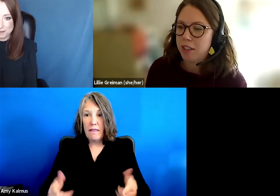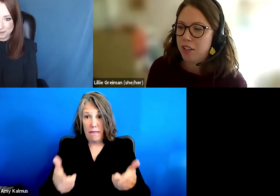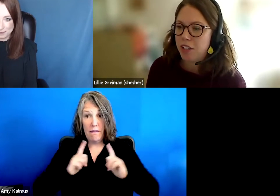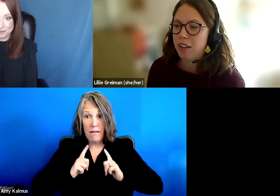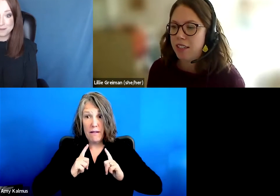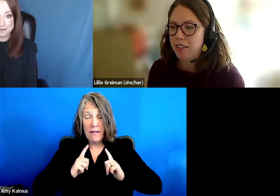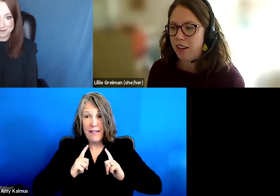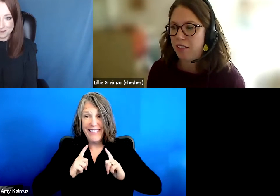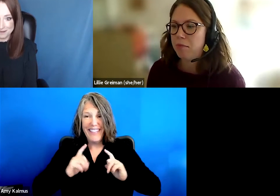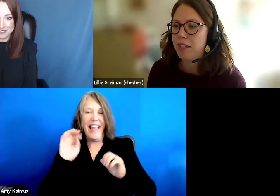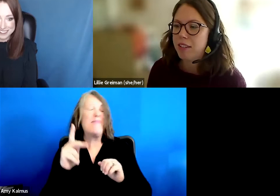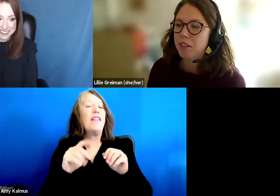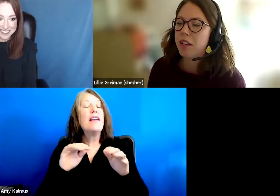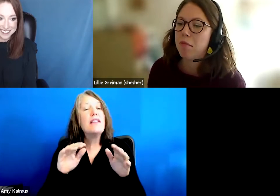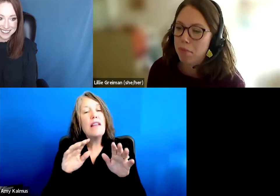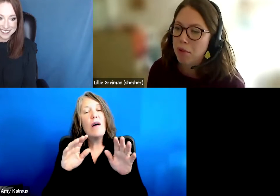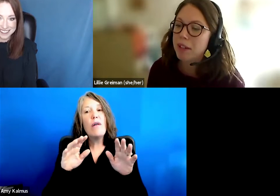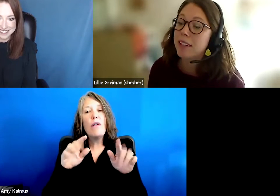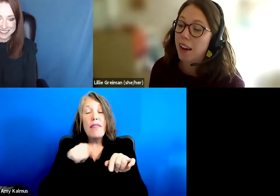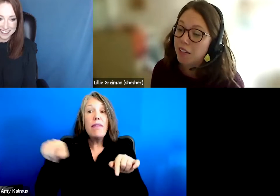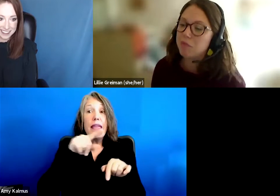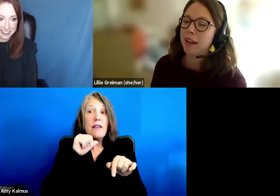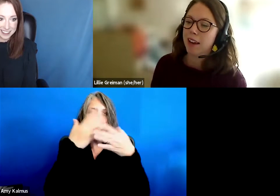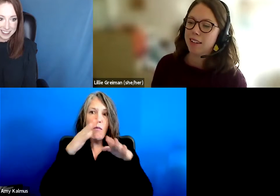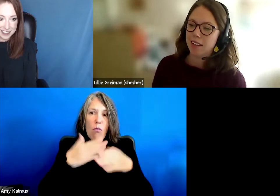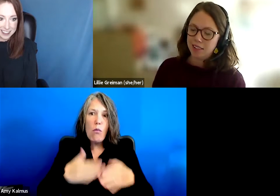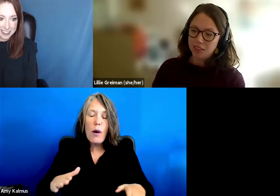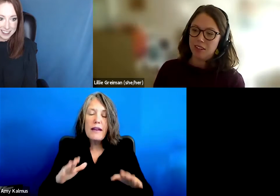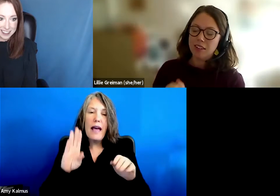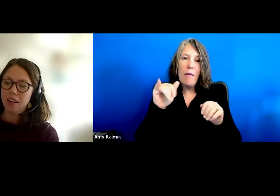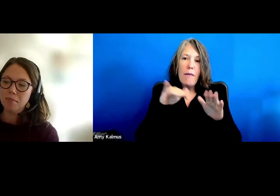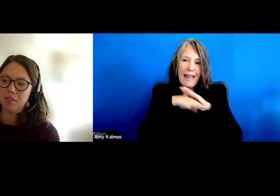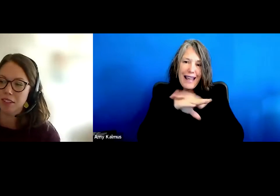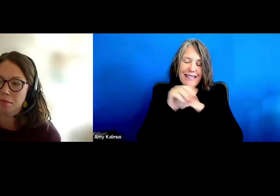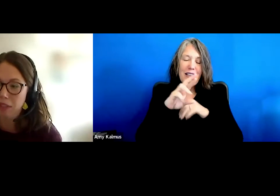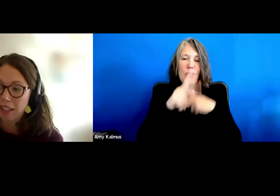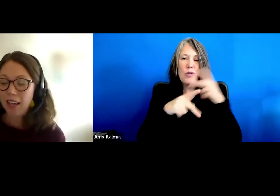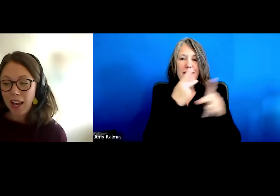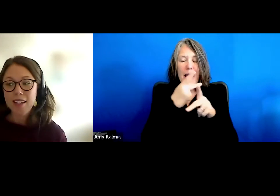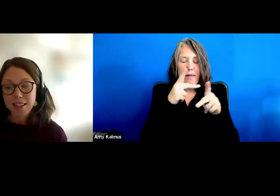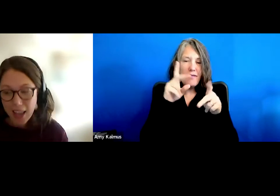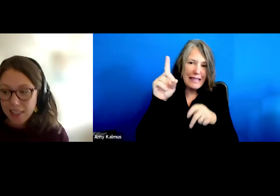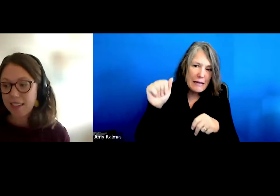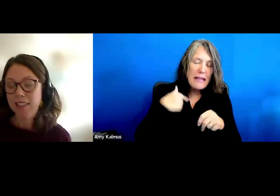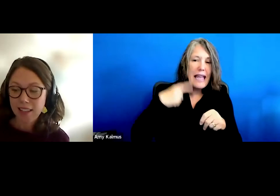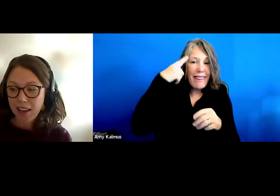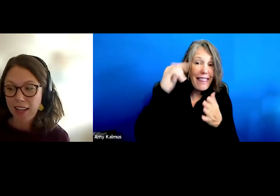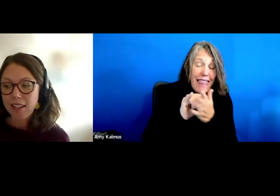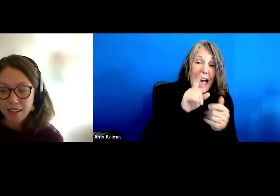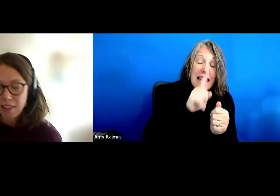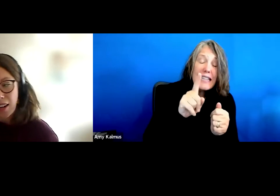with disabilities and generic needs are counted, but these don't get broken down by access or type of disability. I think that is